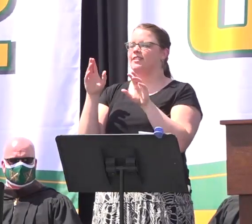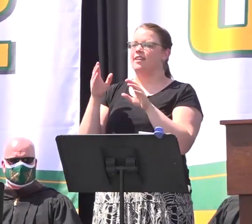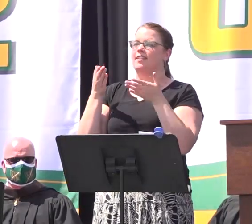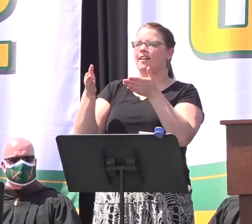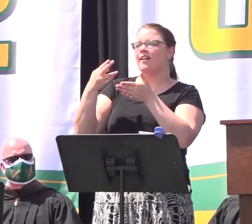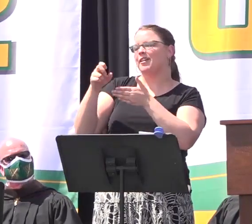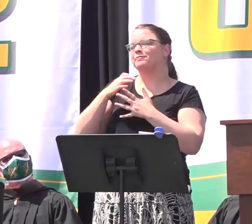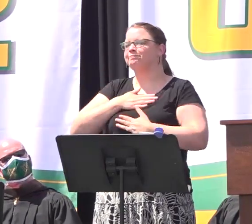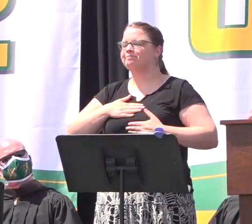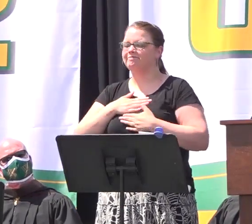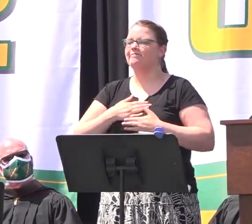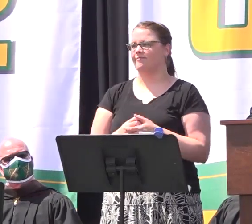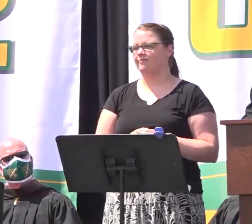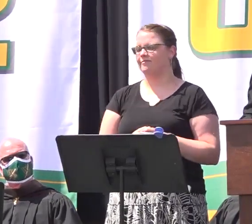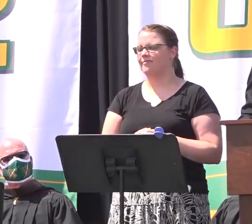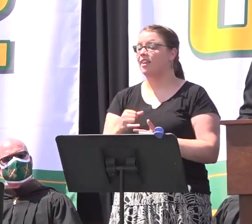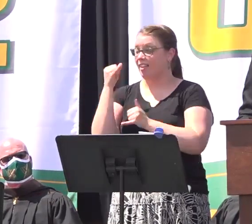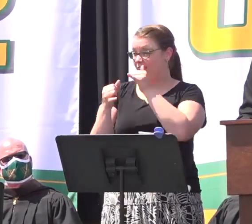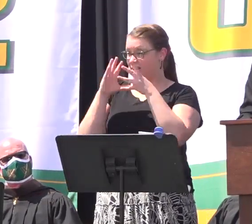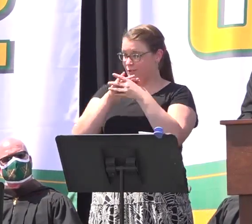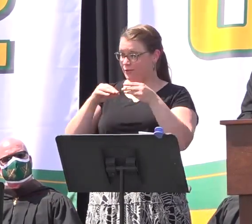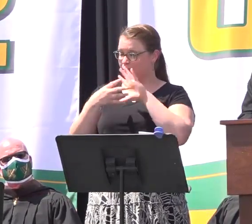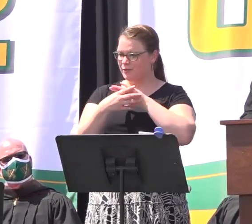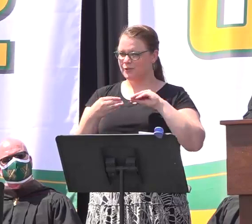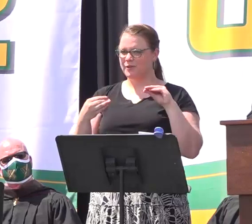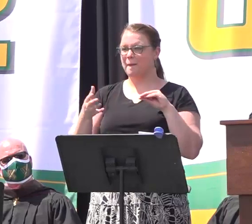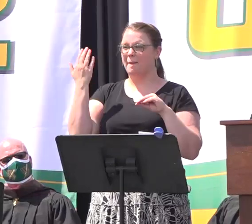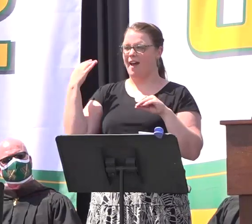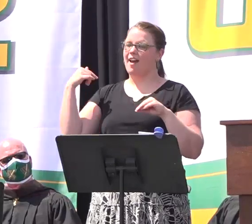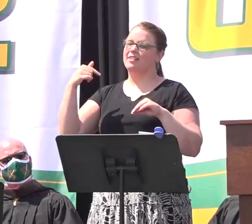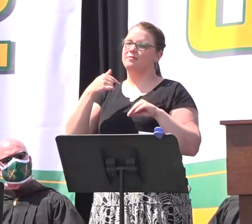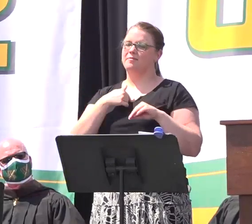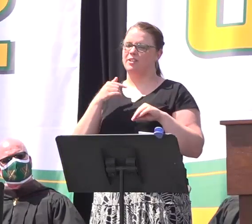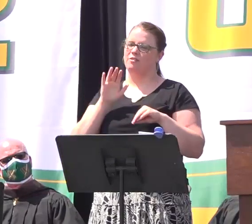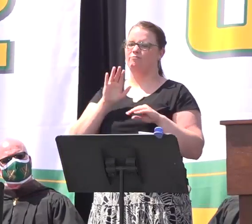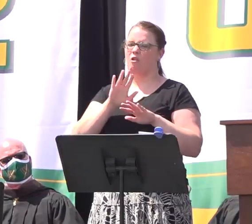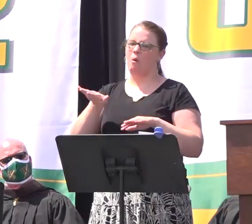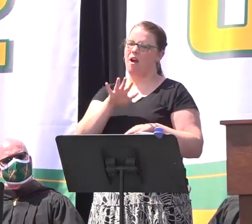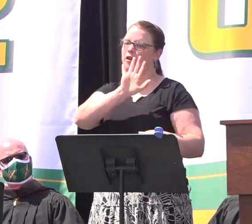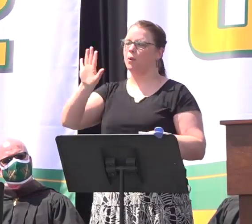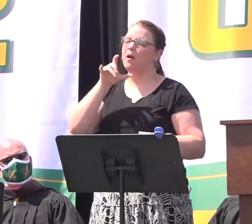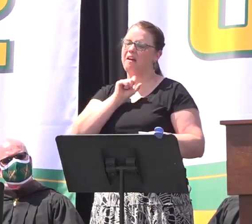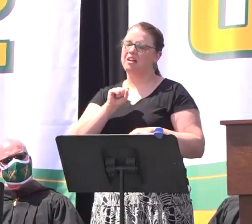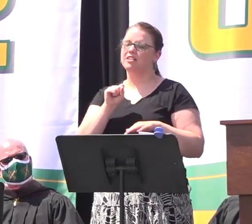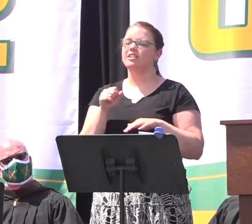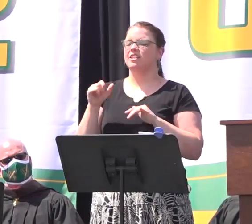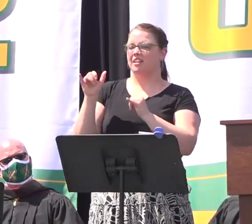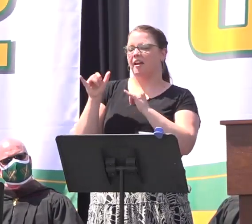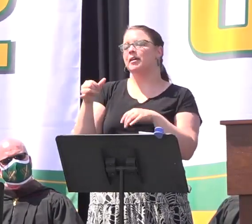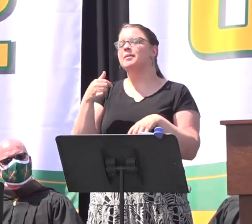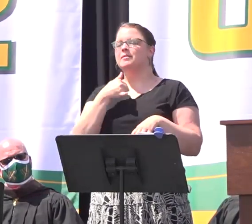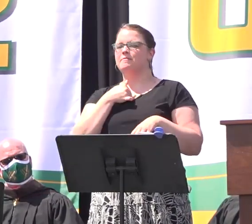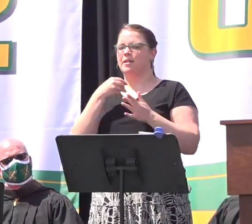up. When I was your age, I bought a guitar. It's a 6-string Gibson, a lovely instrument. I still have it. I play it every